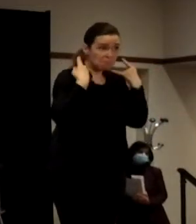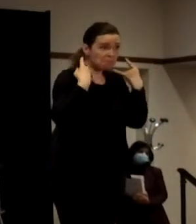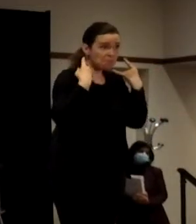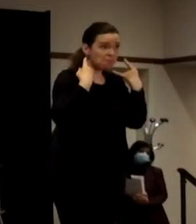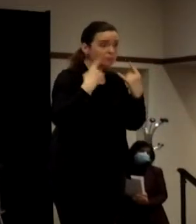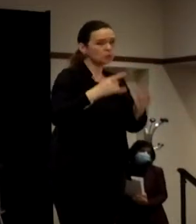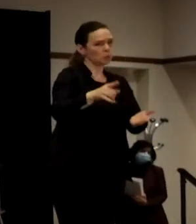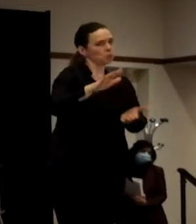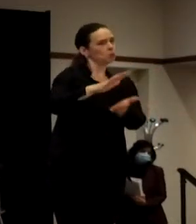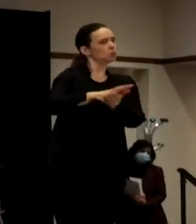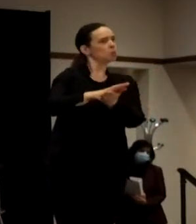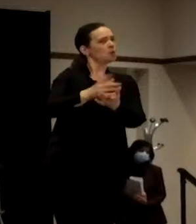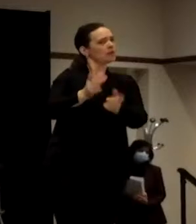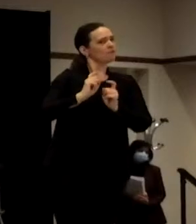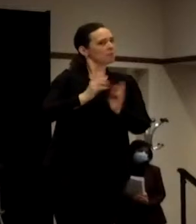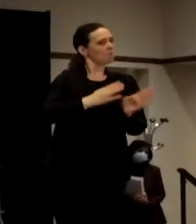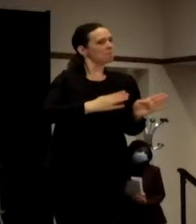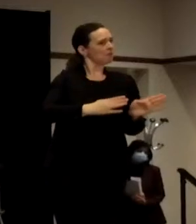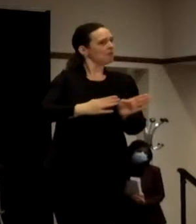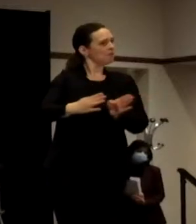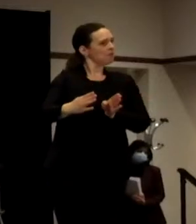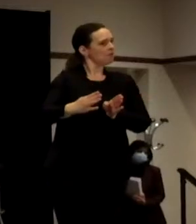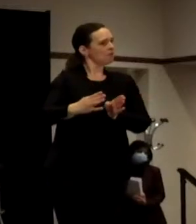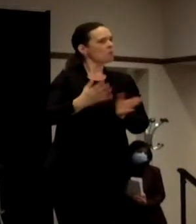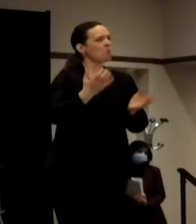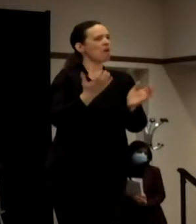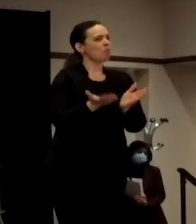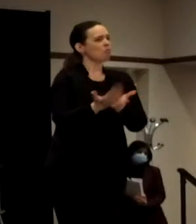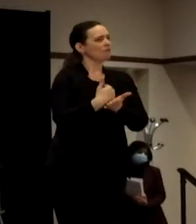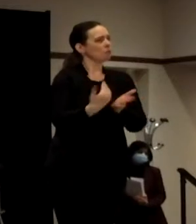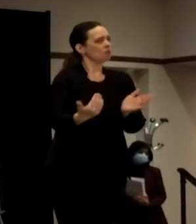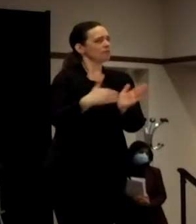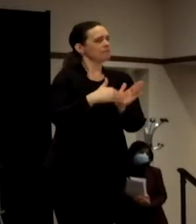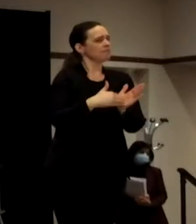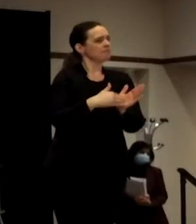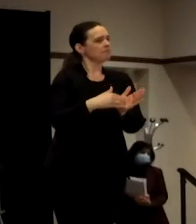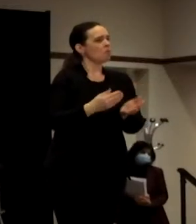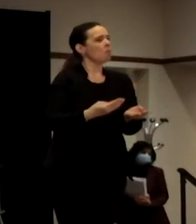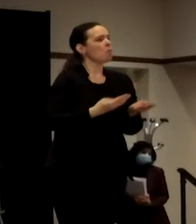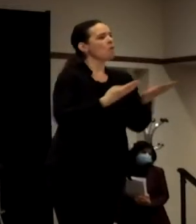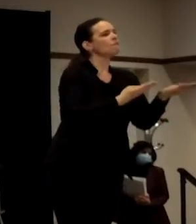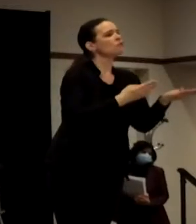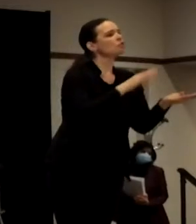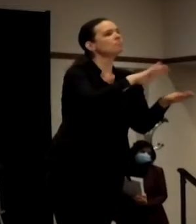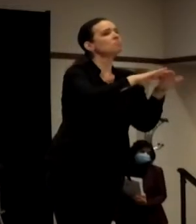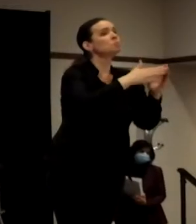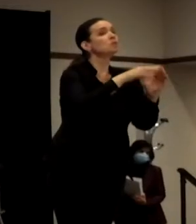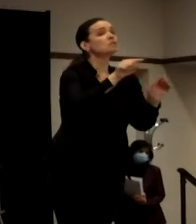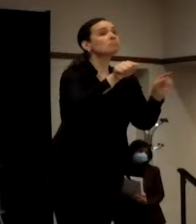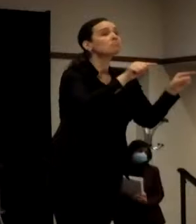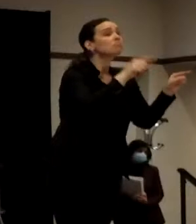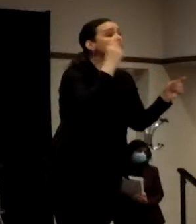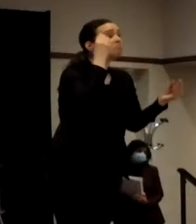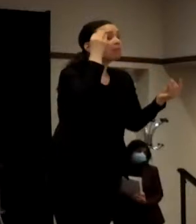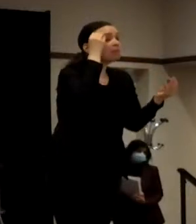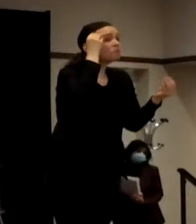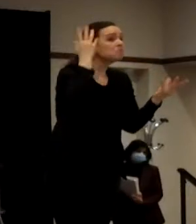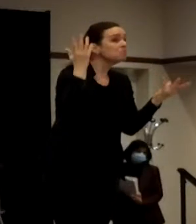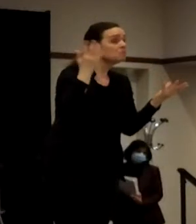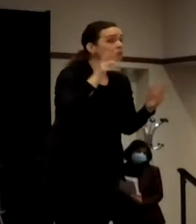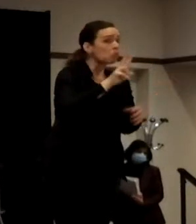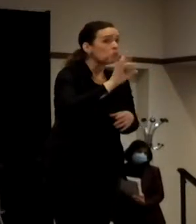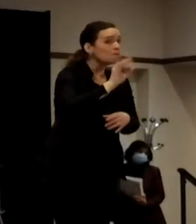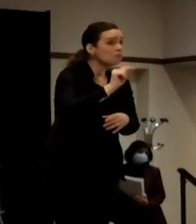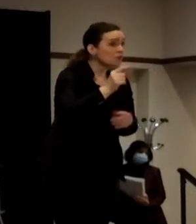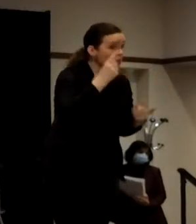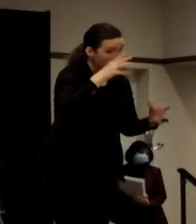have reevaluated. Dr. Gupta and her team spent a lot of time looking at this specific issue based off of